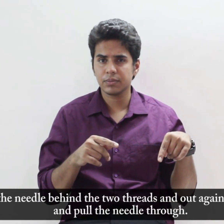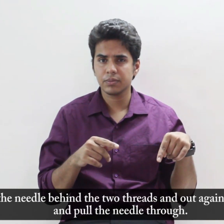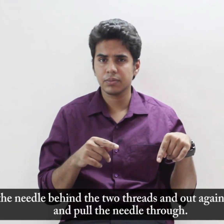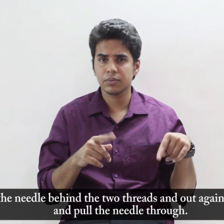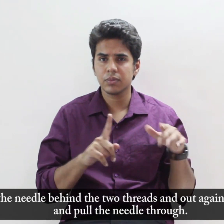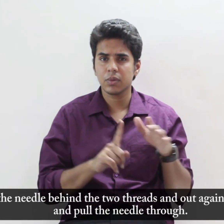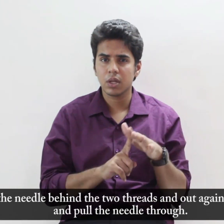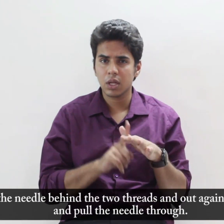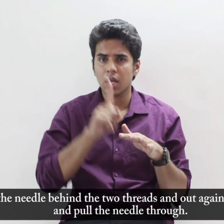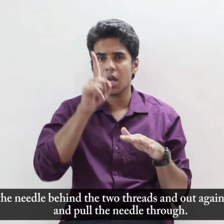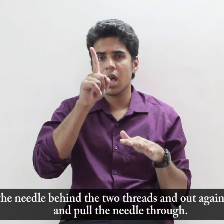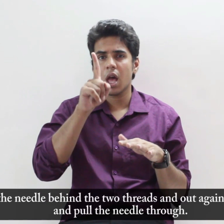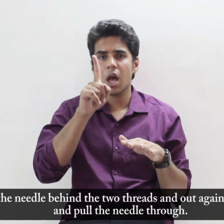through.